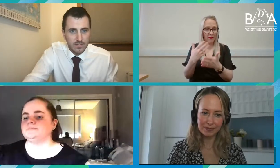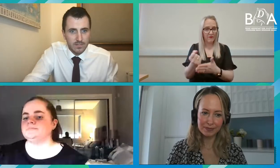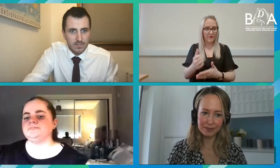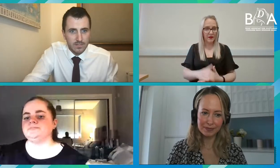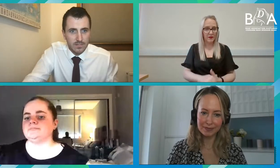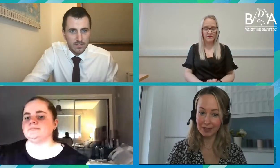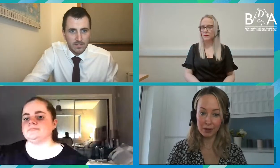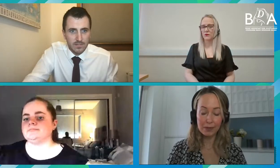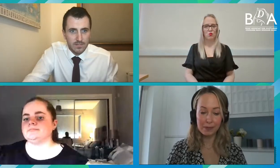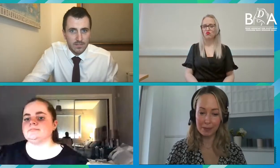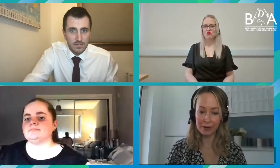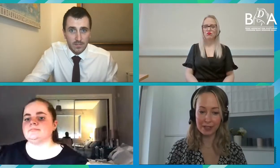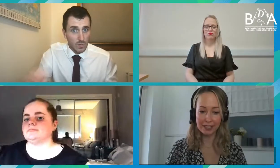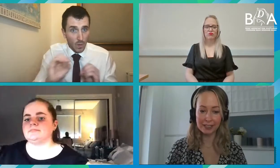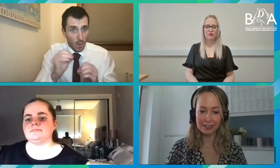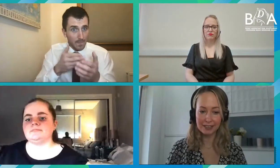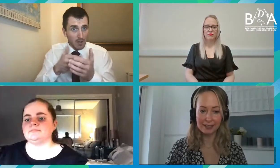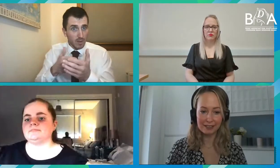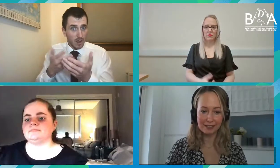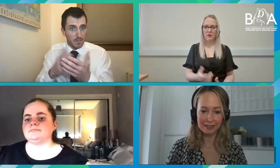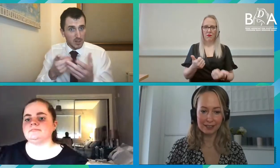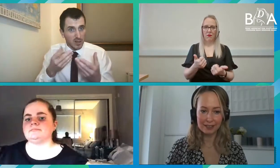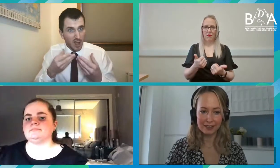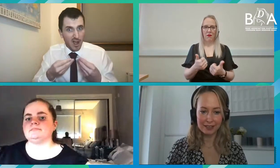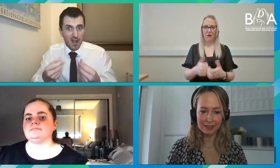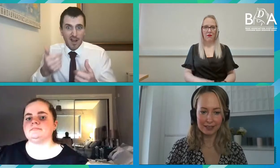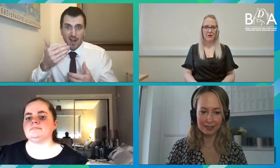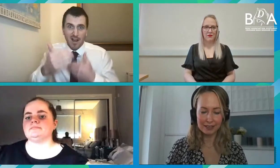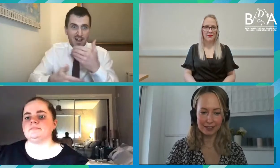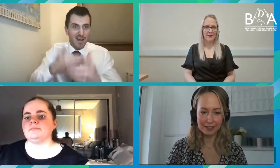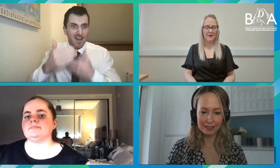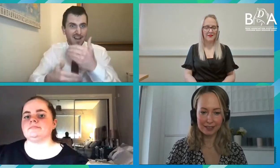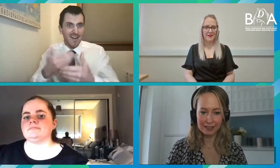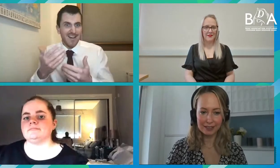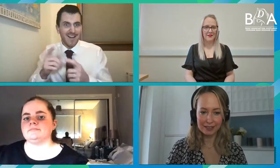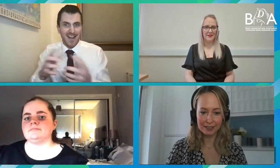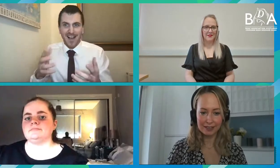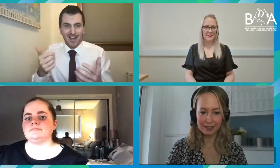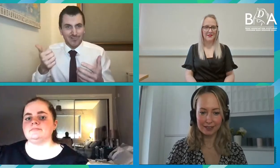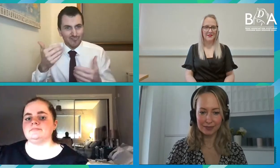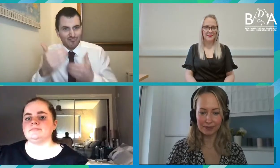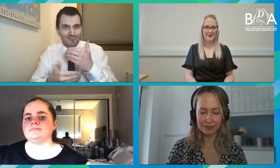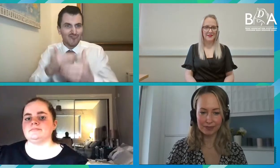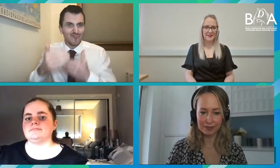No. No? Brilliant. There was no barriers at all, so it was a